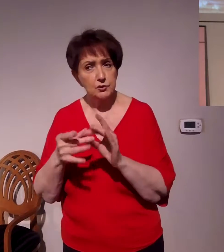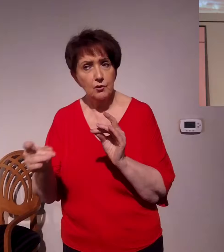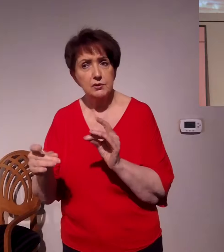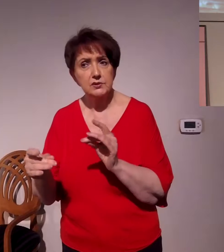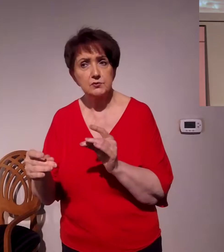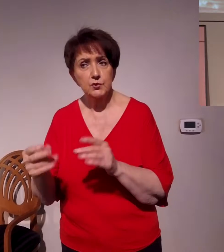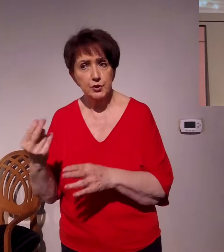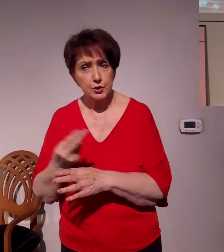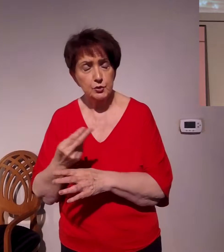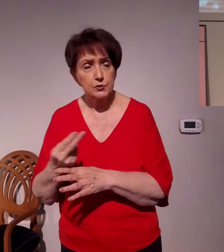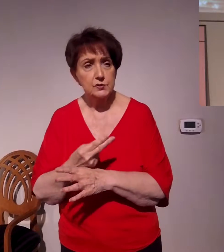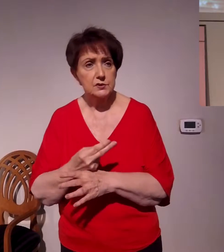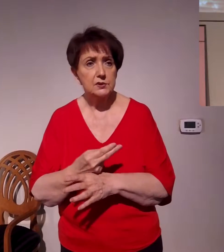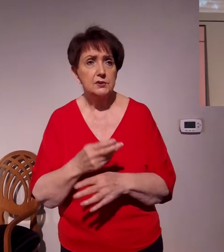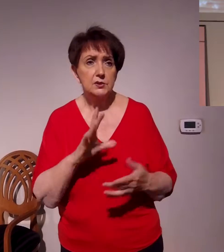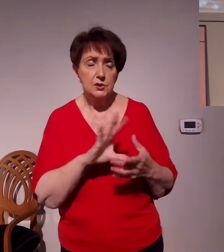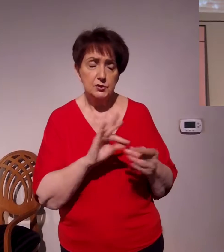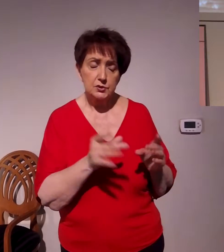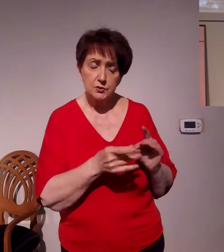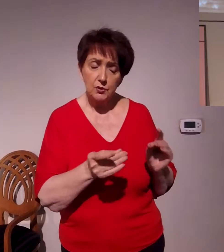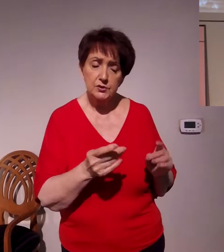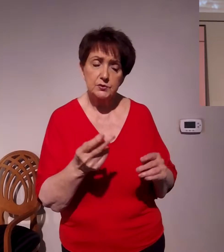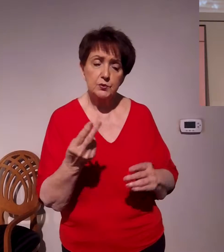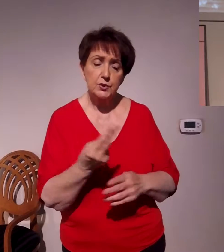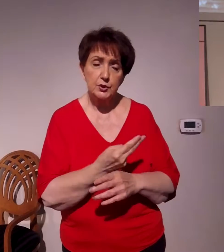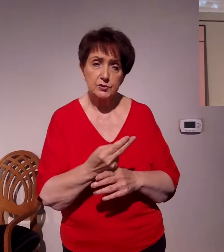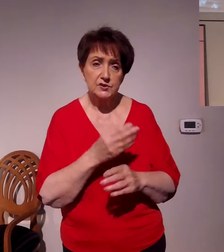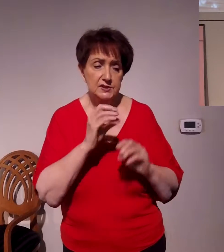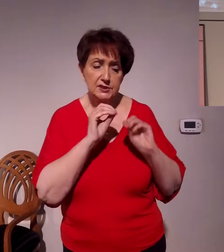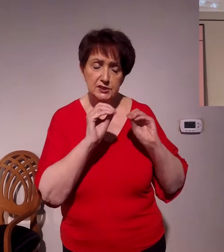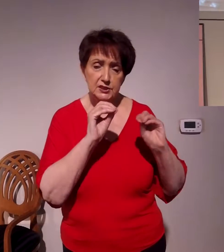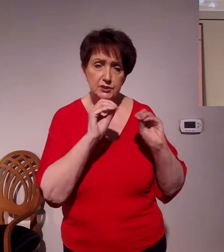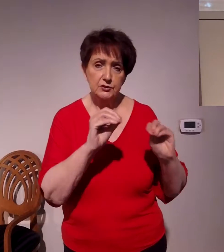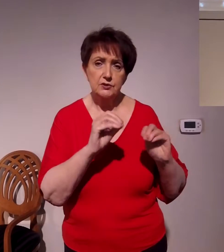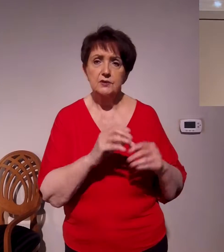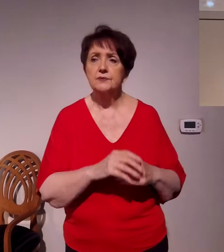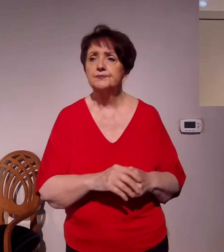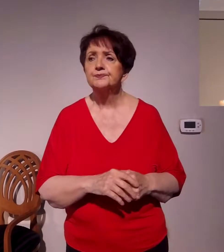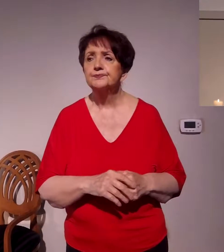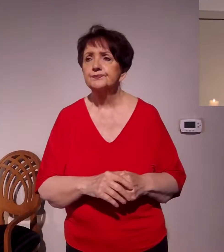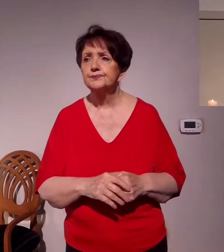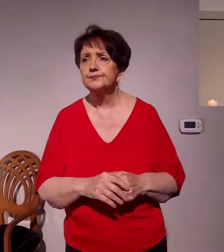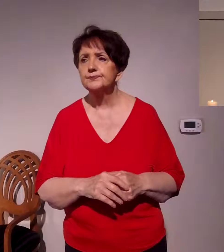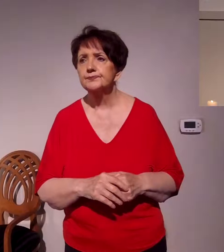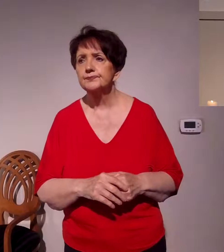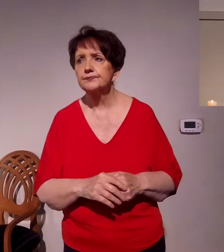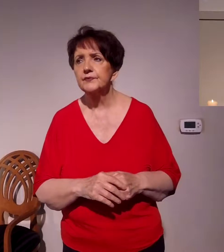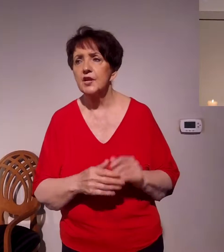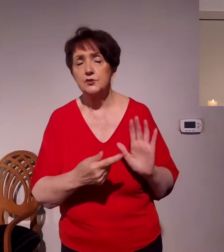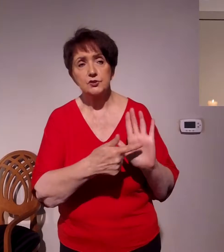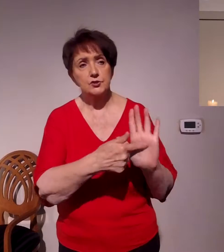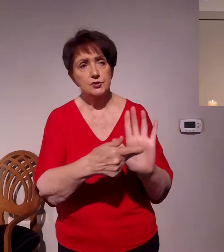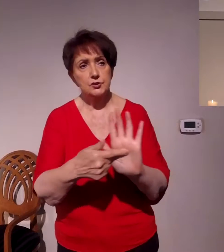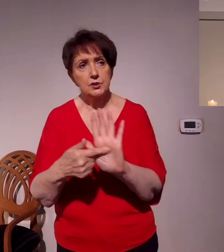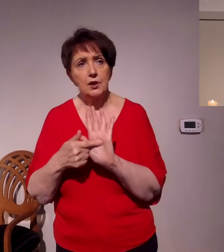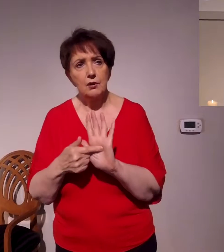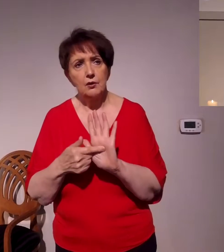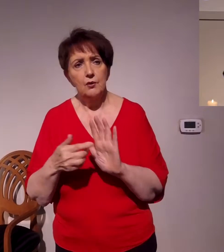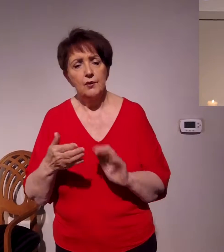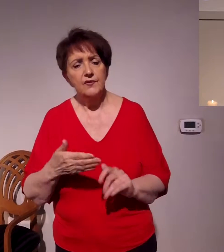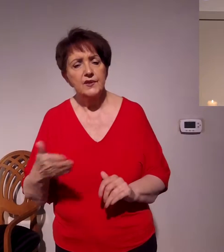definitely used, and stories were used primarily to bring out things that